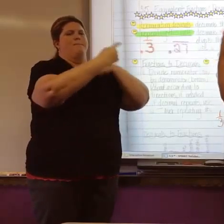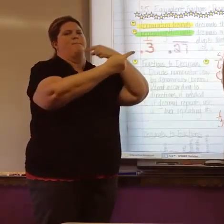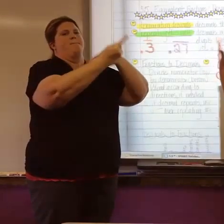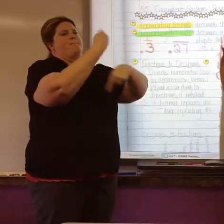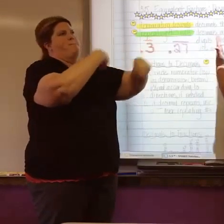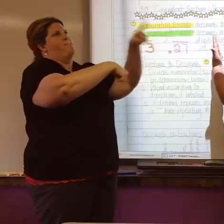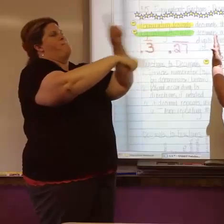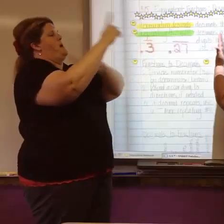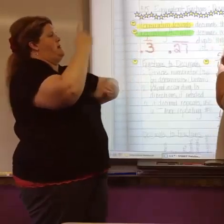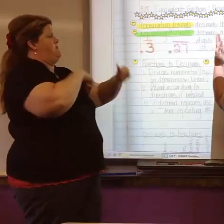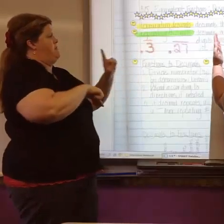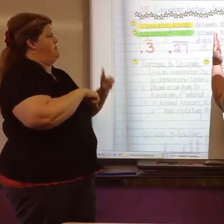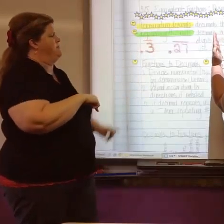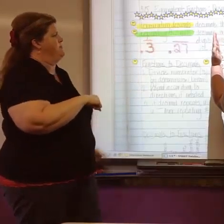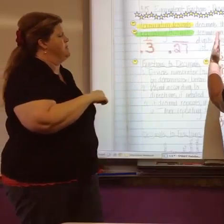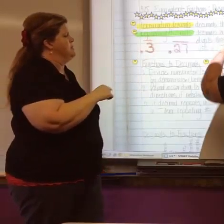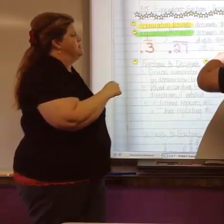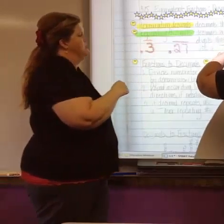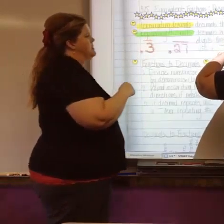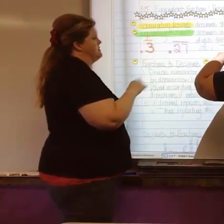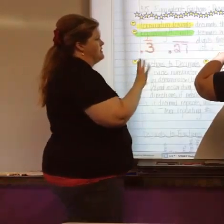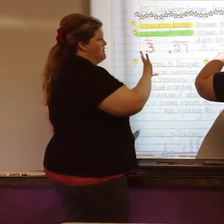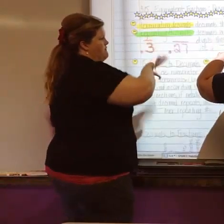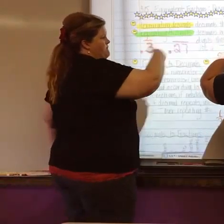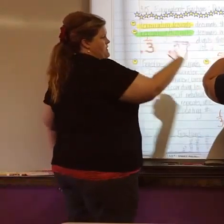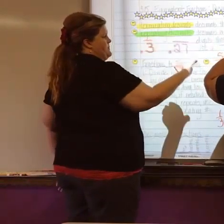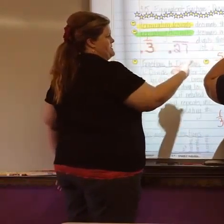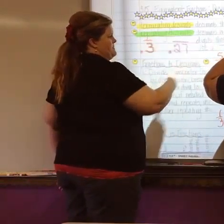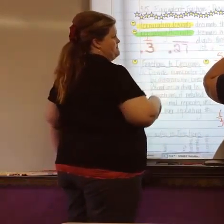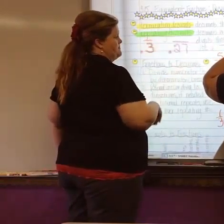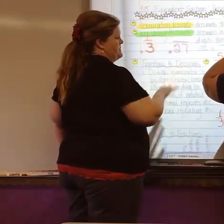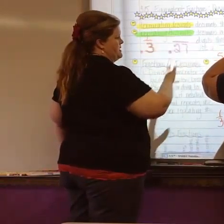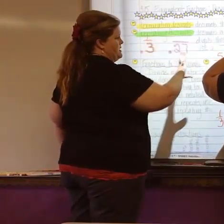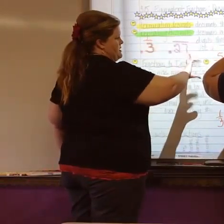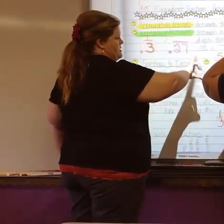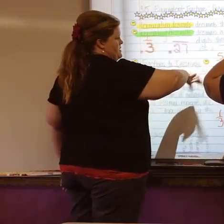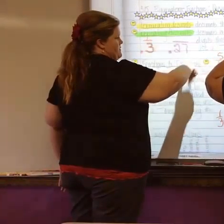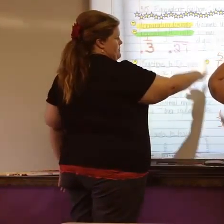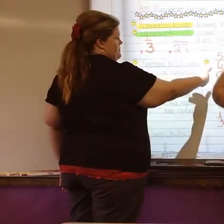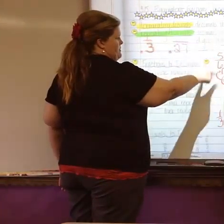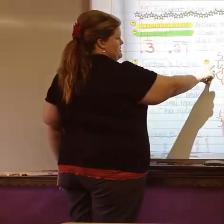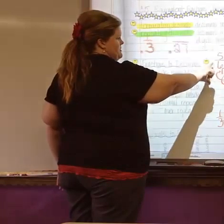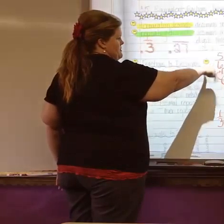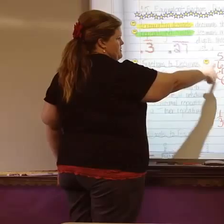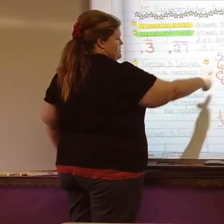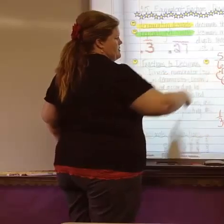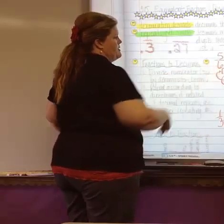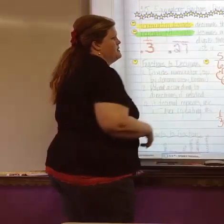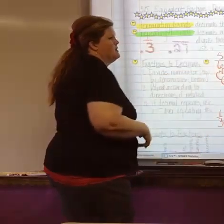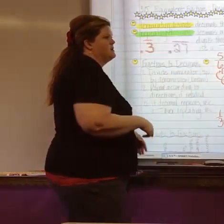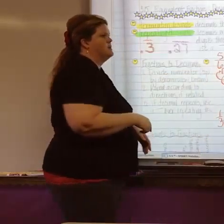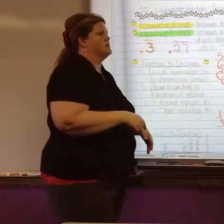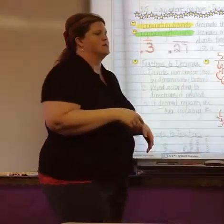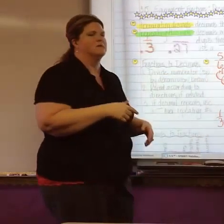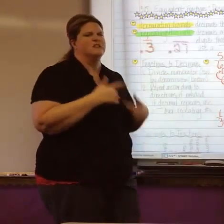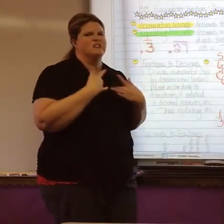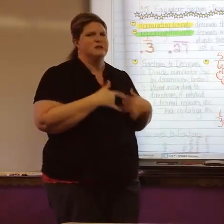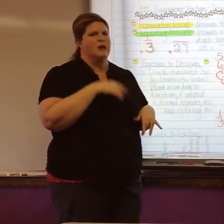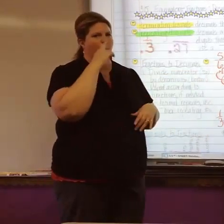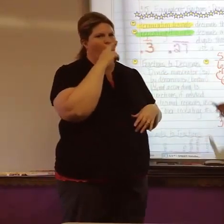thing. Here's your number, your fraction, it flips. So this number goes on the outside. Naked mole rat, a lot more fun to